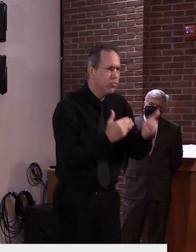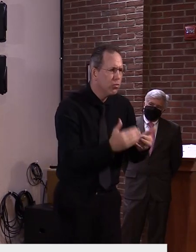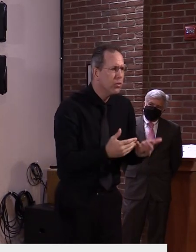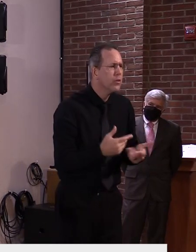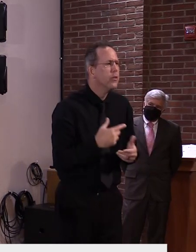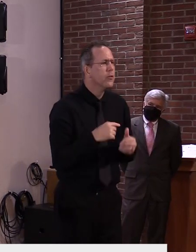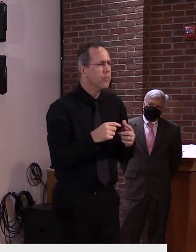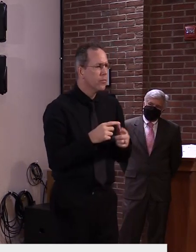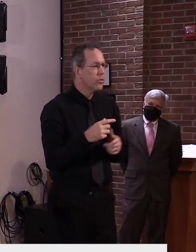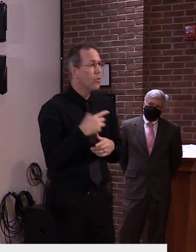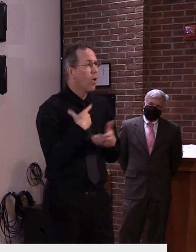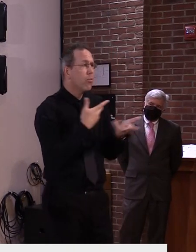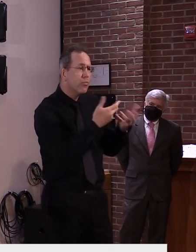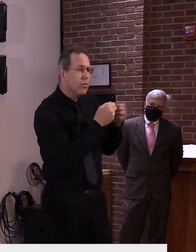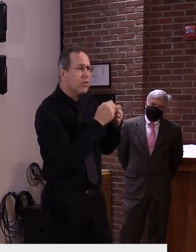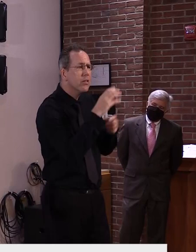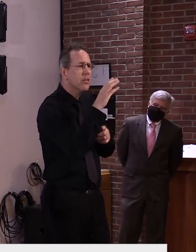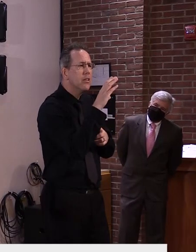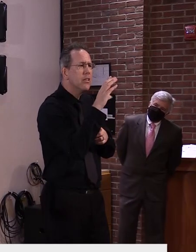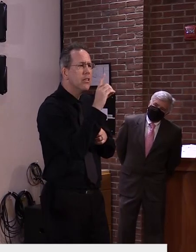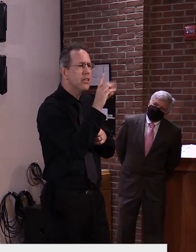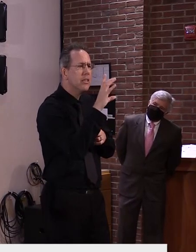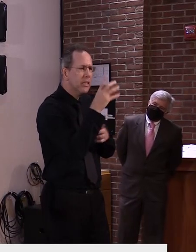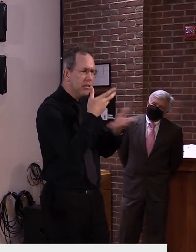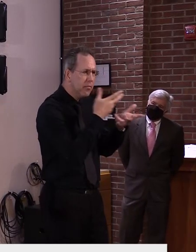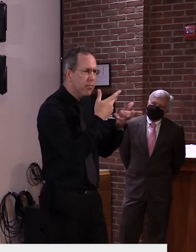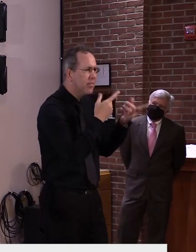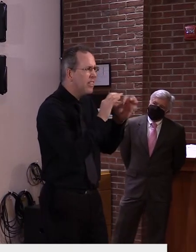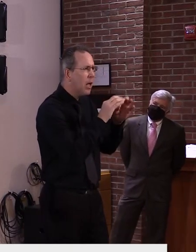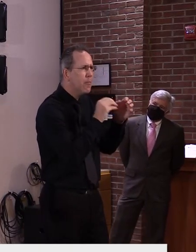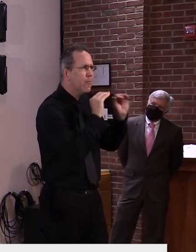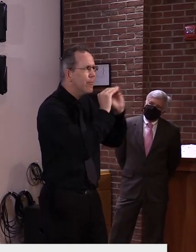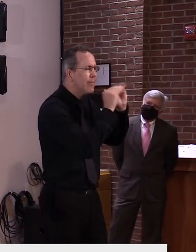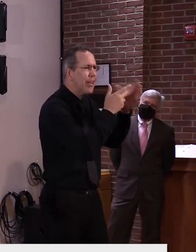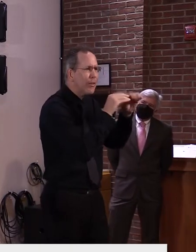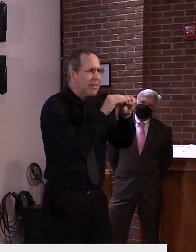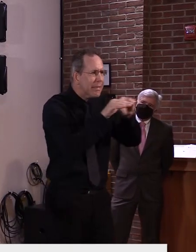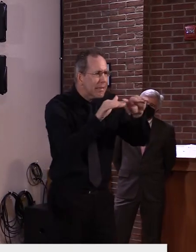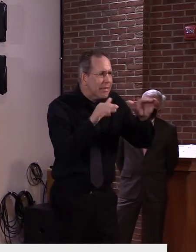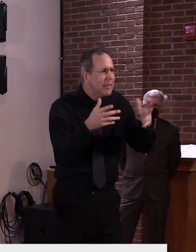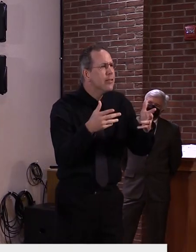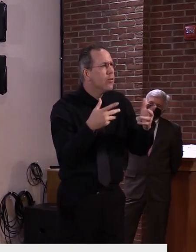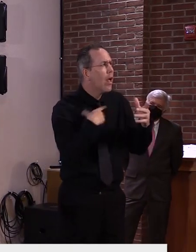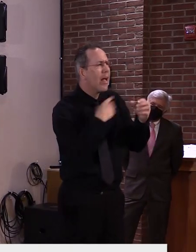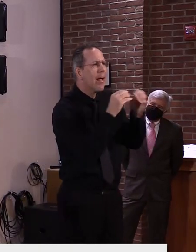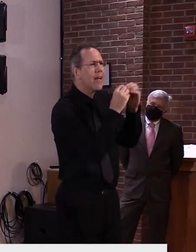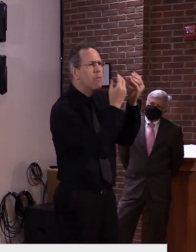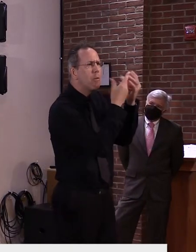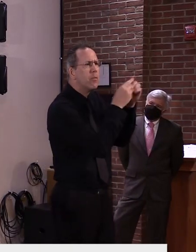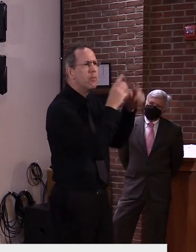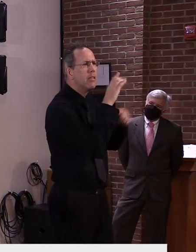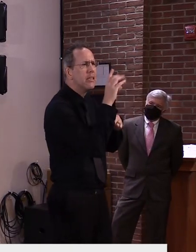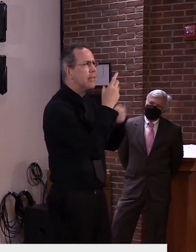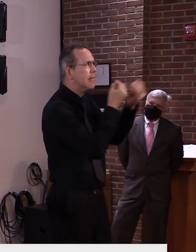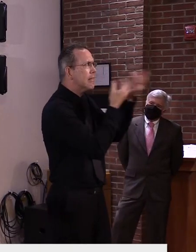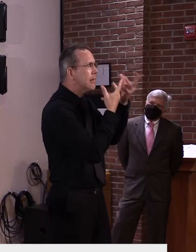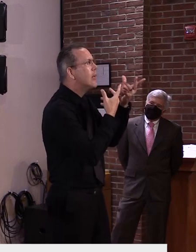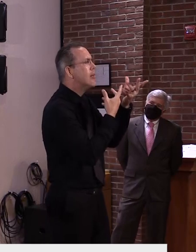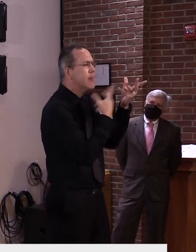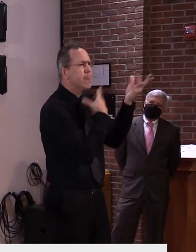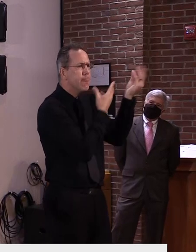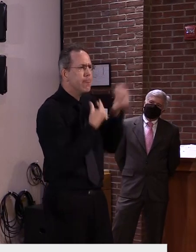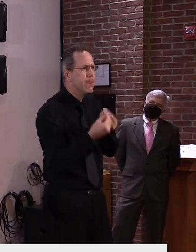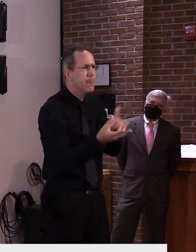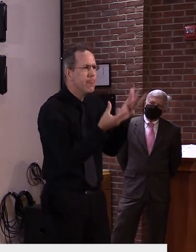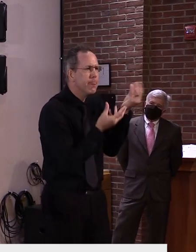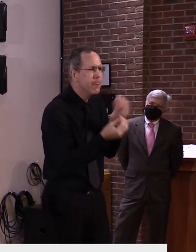agencies so that we can really give people a reason for why we have the results we have right now and further